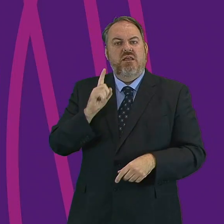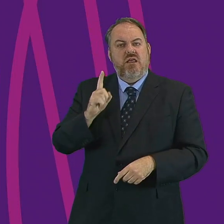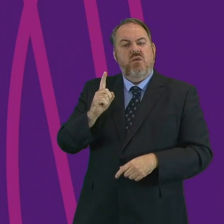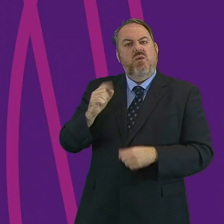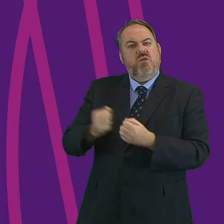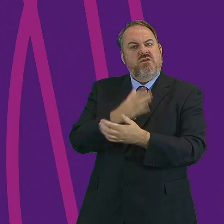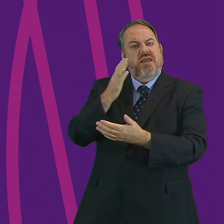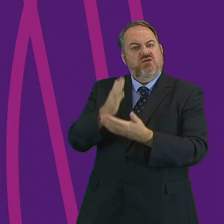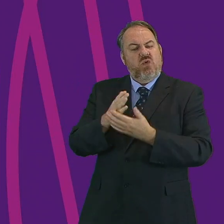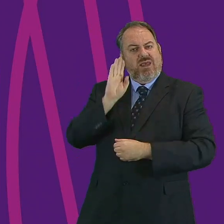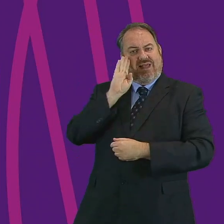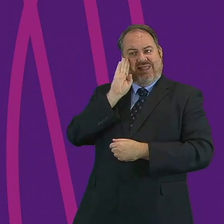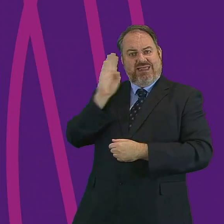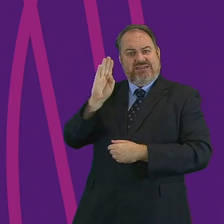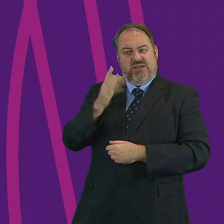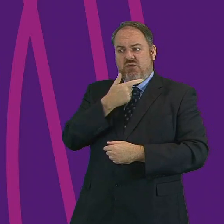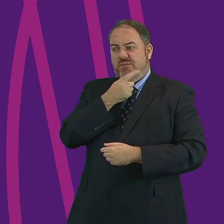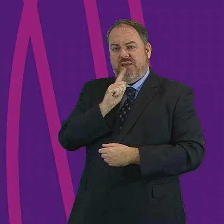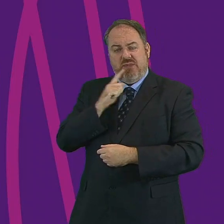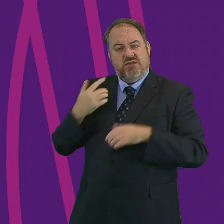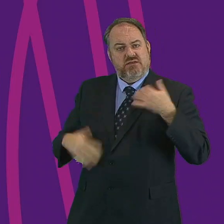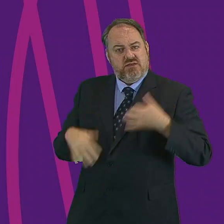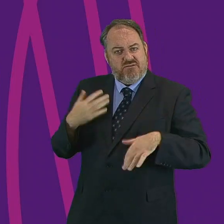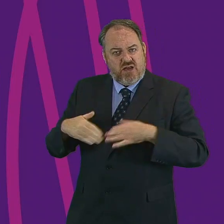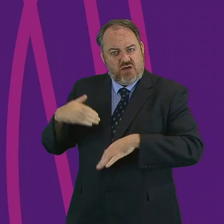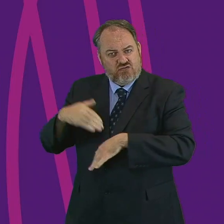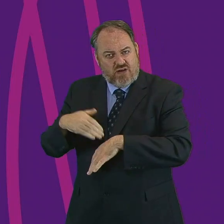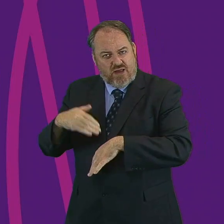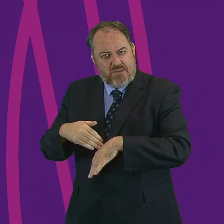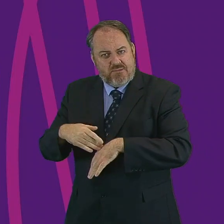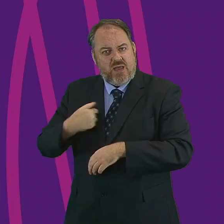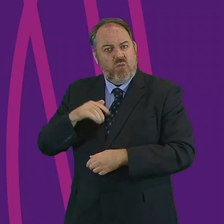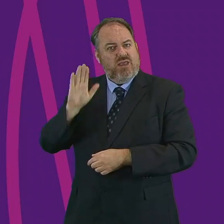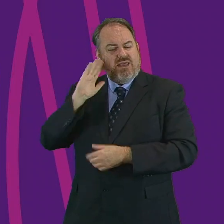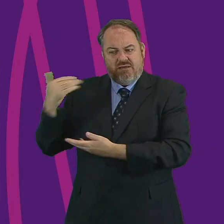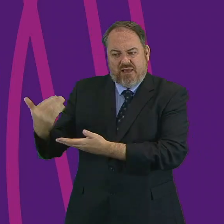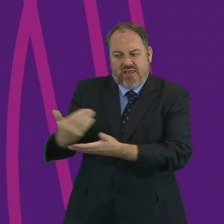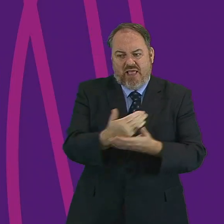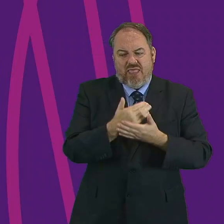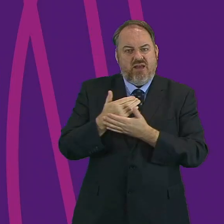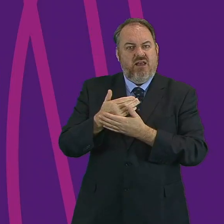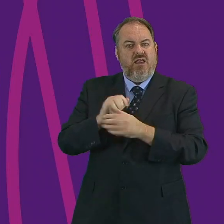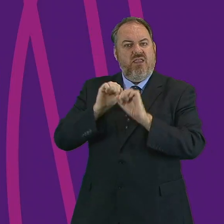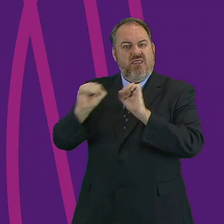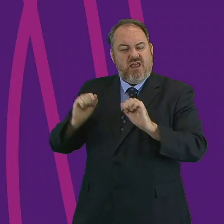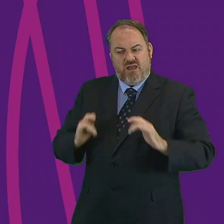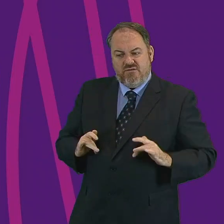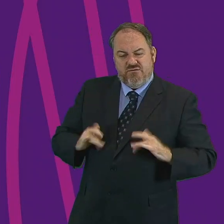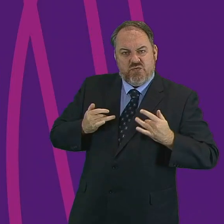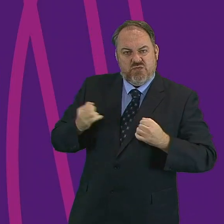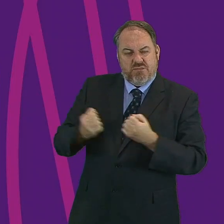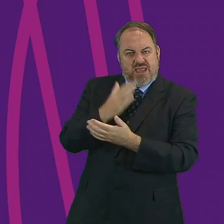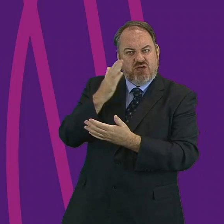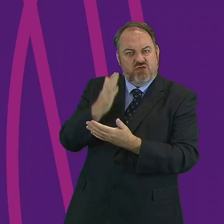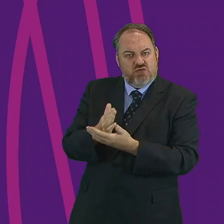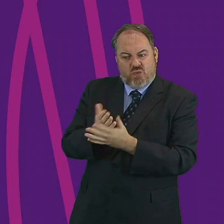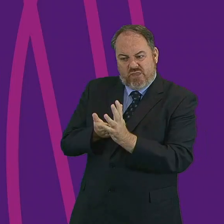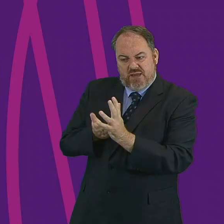of victims of crime is heard, but their experiences help to inform further reforms in the justice system. Of course, in